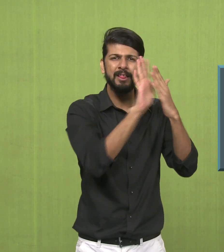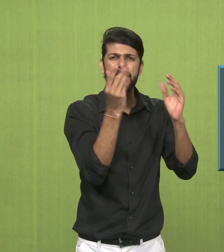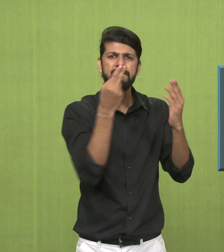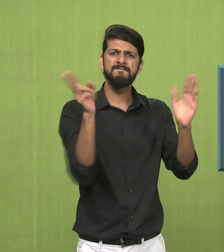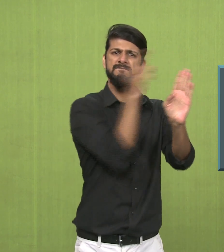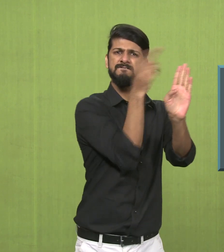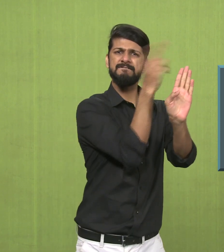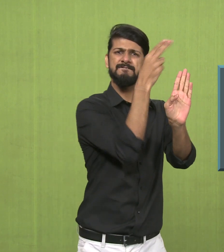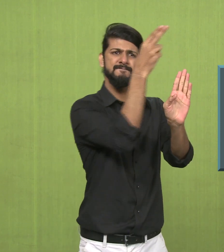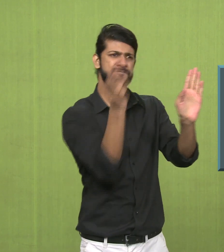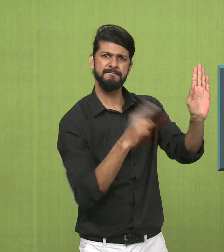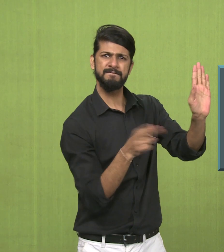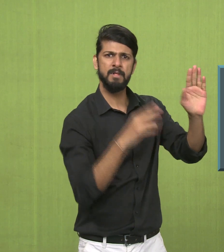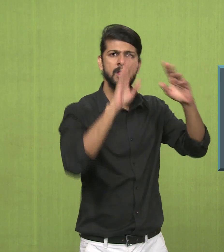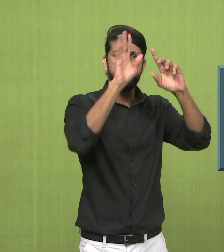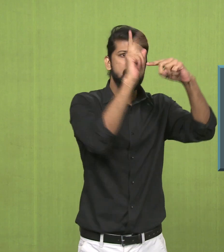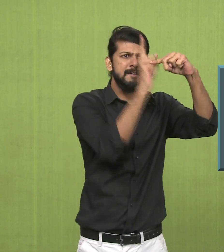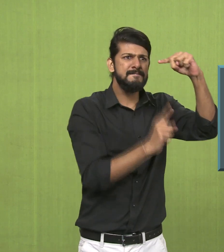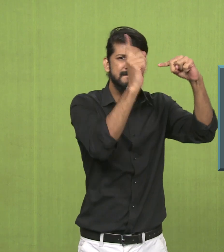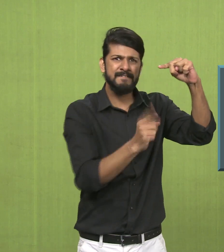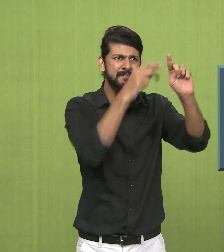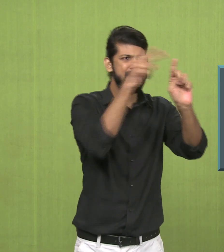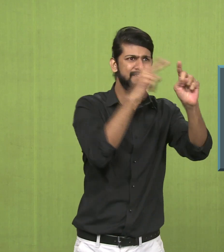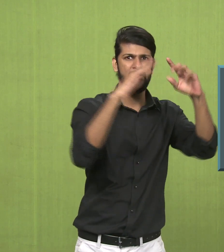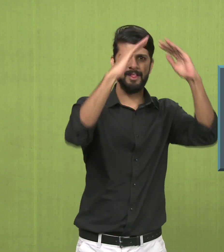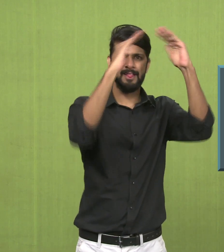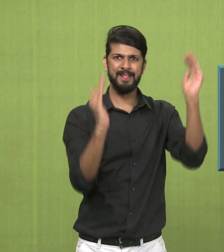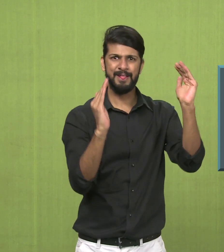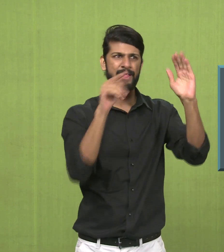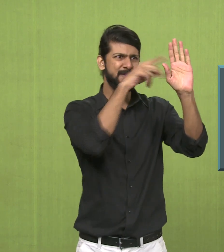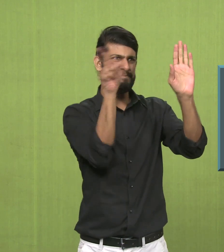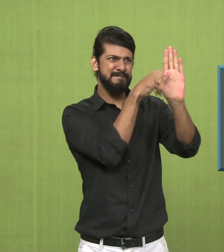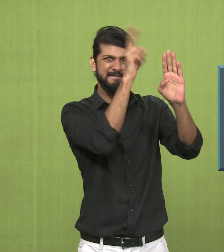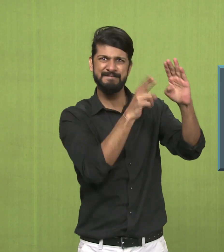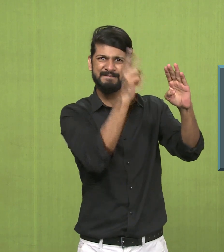The lines made in black were also very thick,